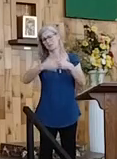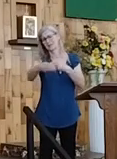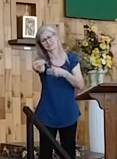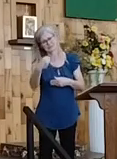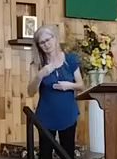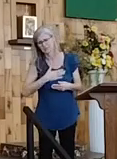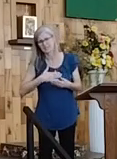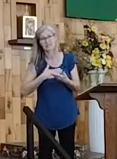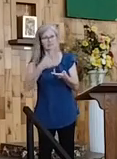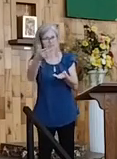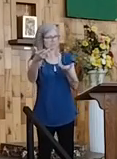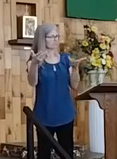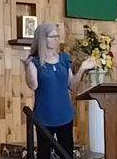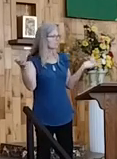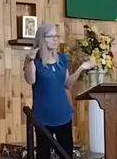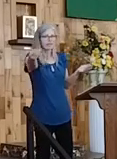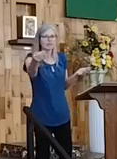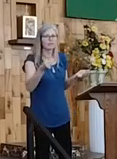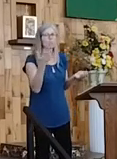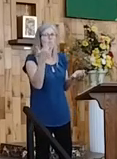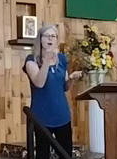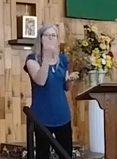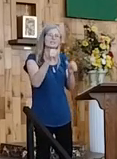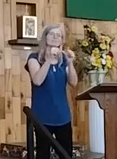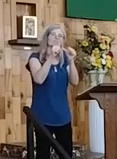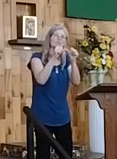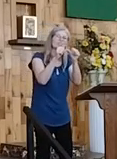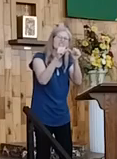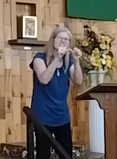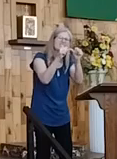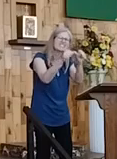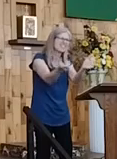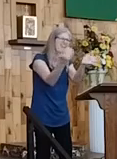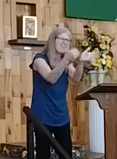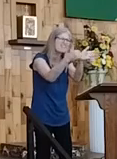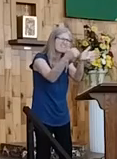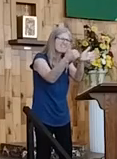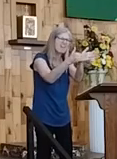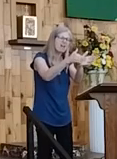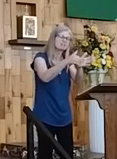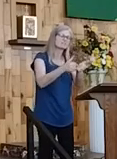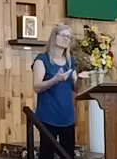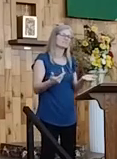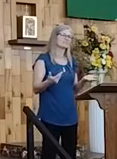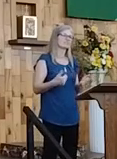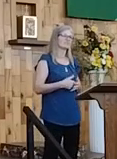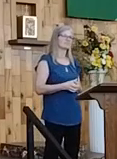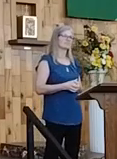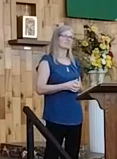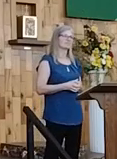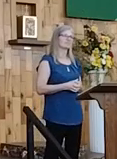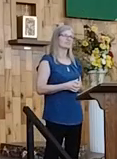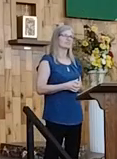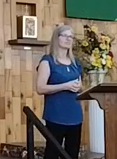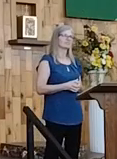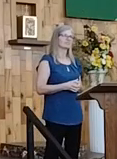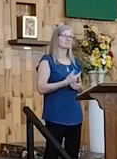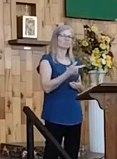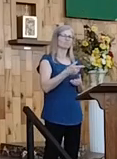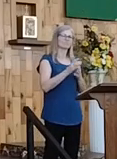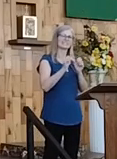them because of the persistence, because of the steady